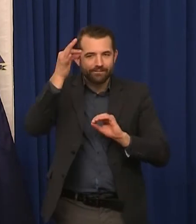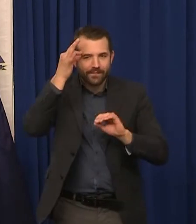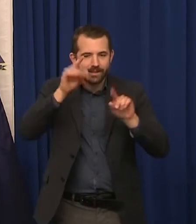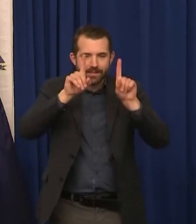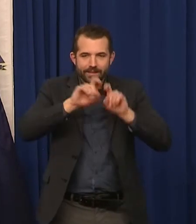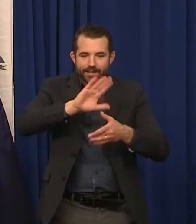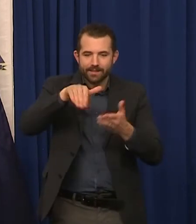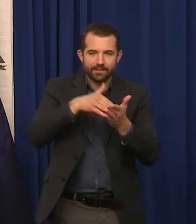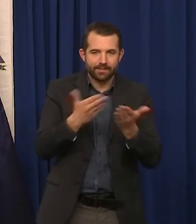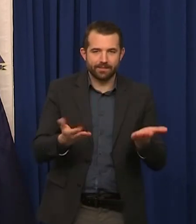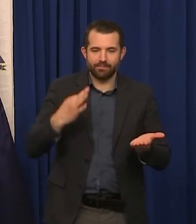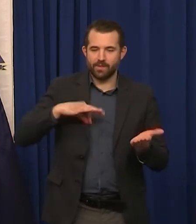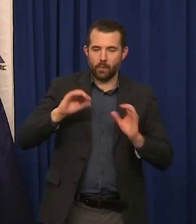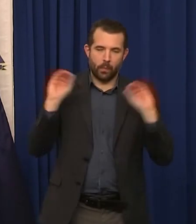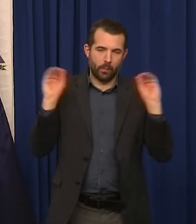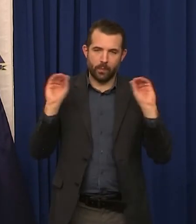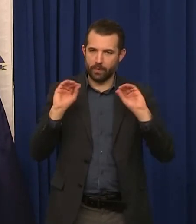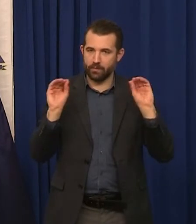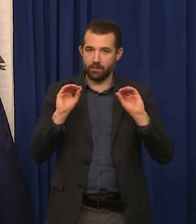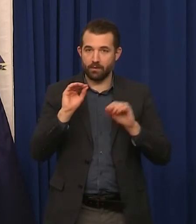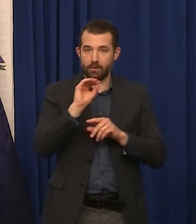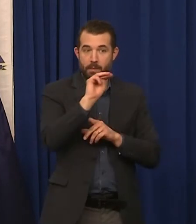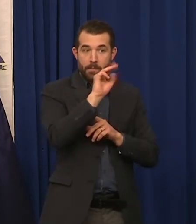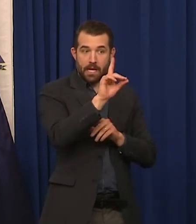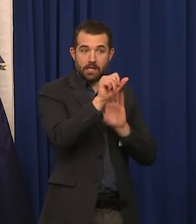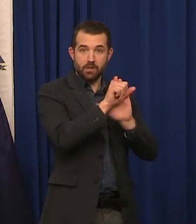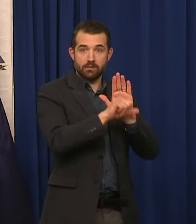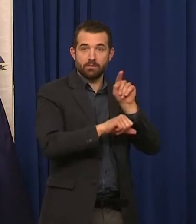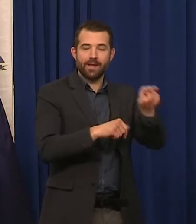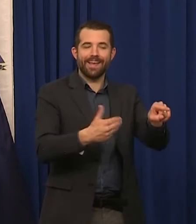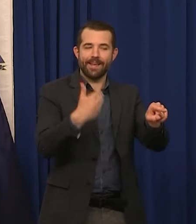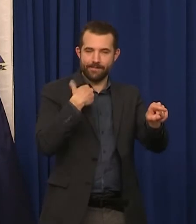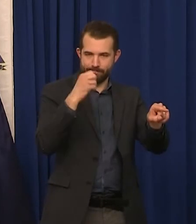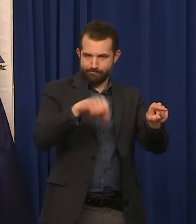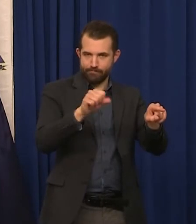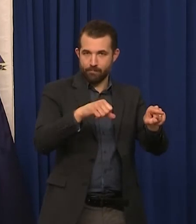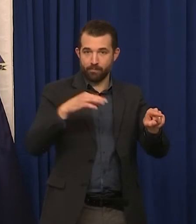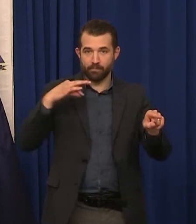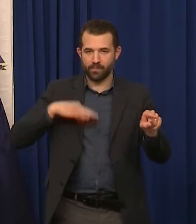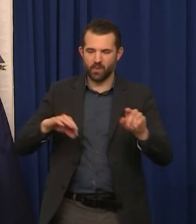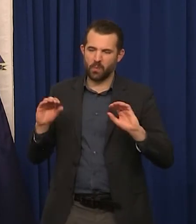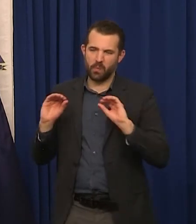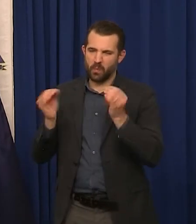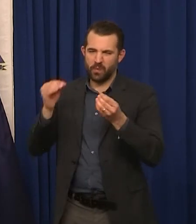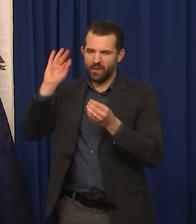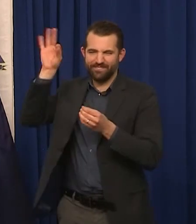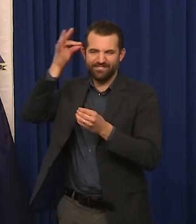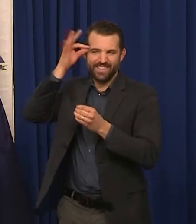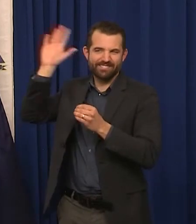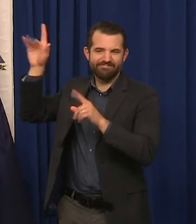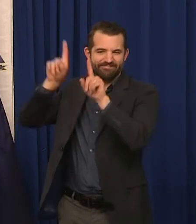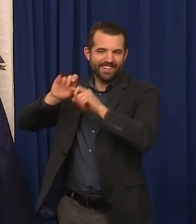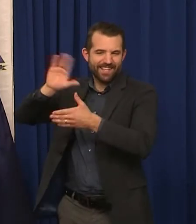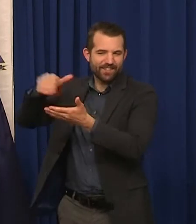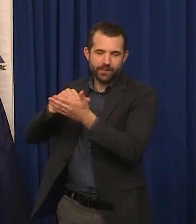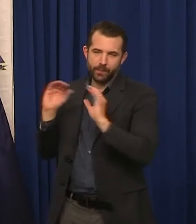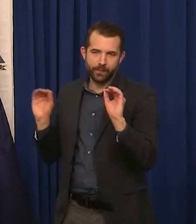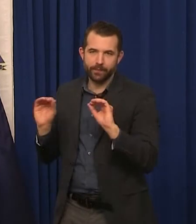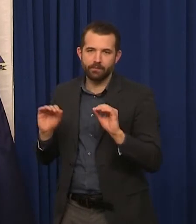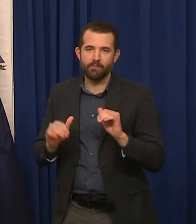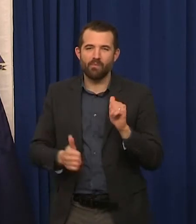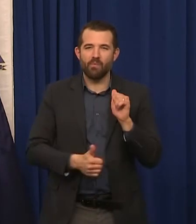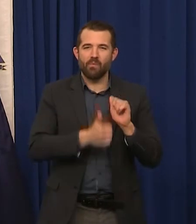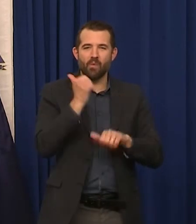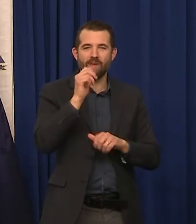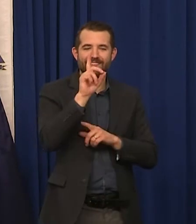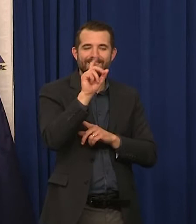other states, for example, in Maryland. And some of the, much of the data that was on that map, Michael, was data that